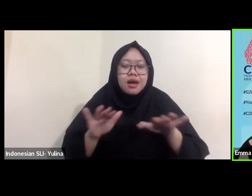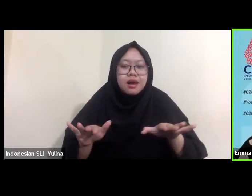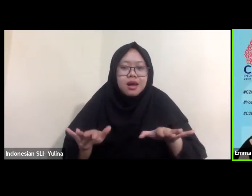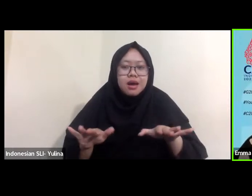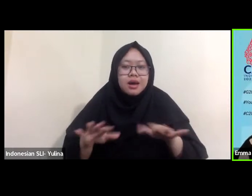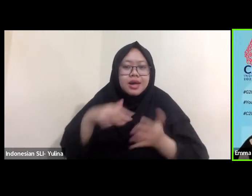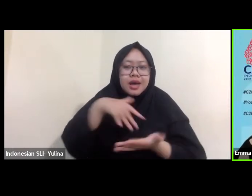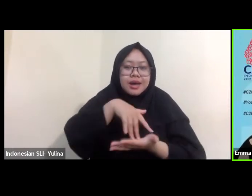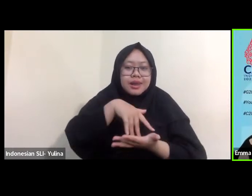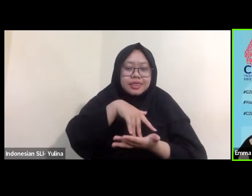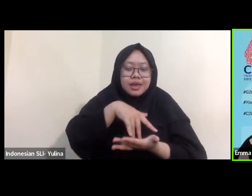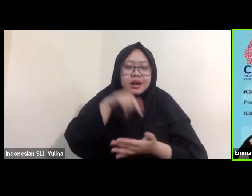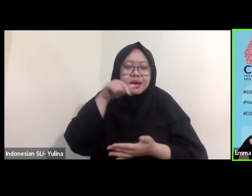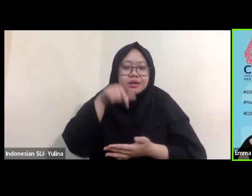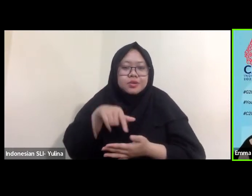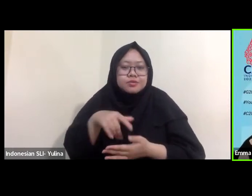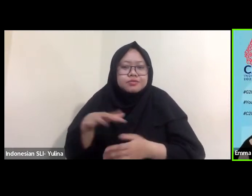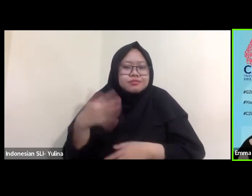being counted